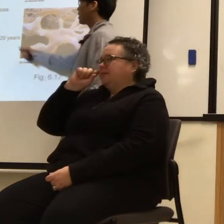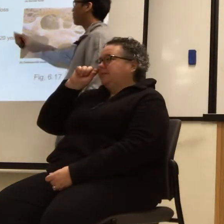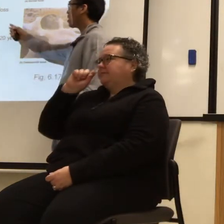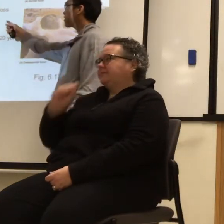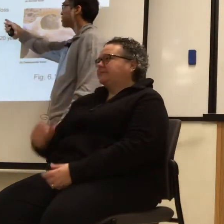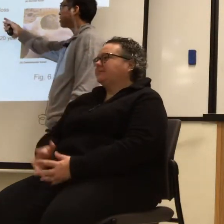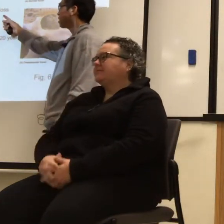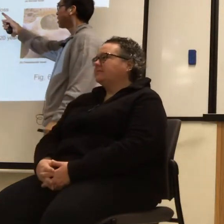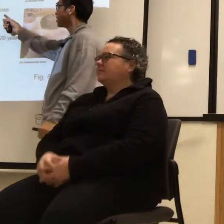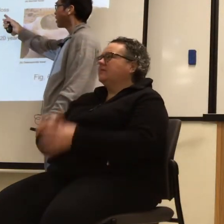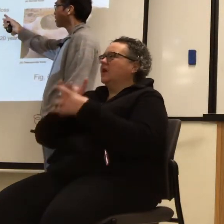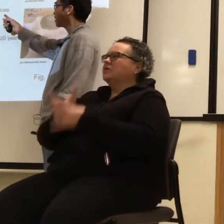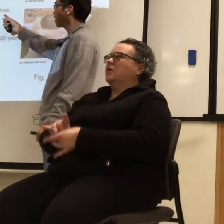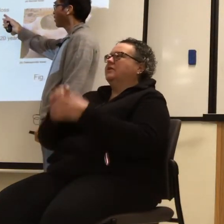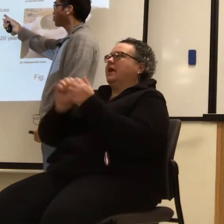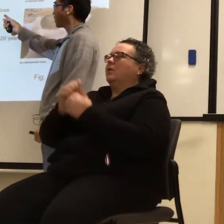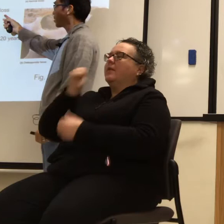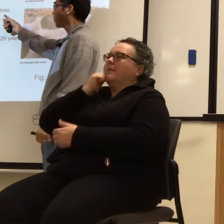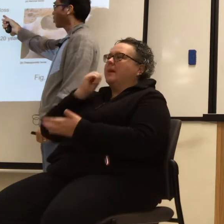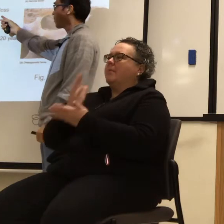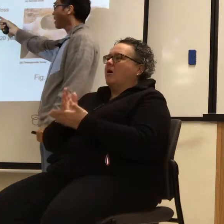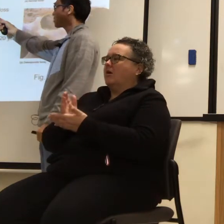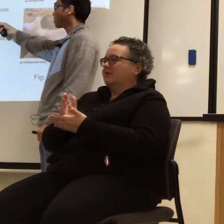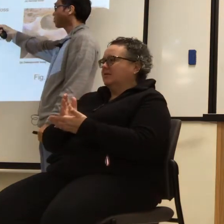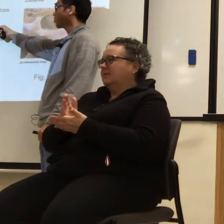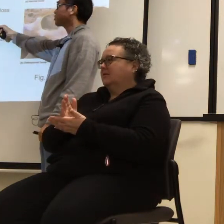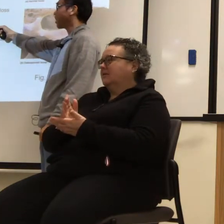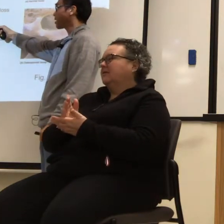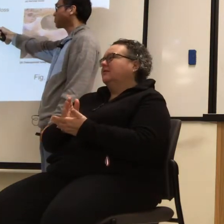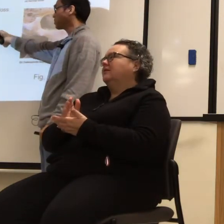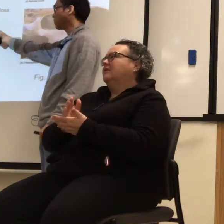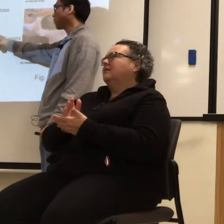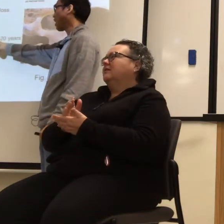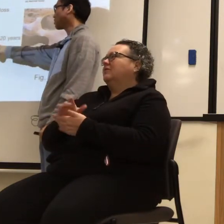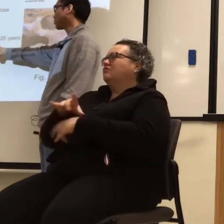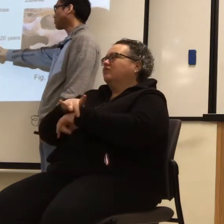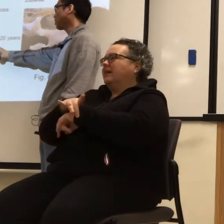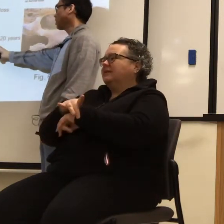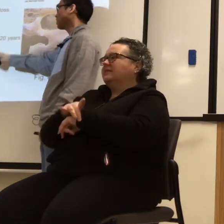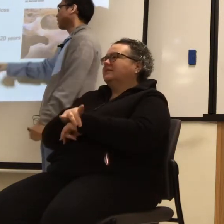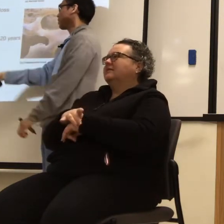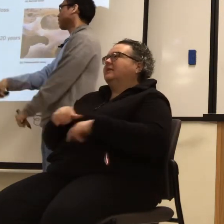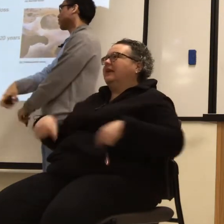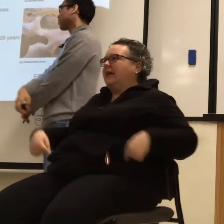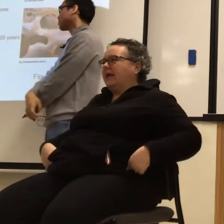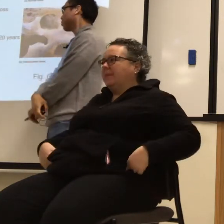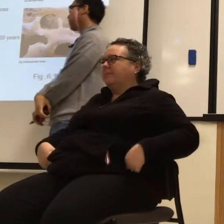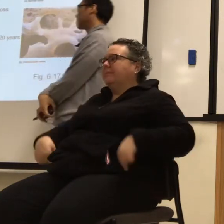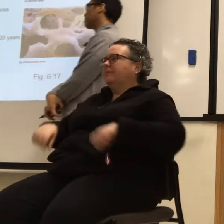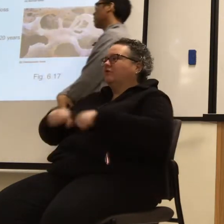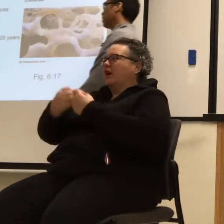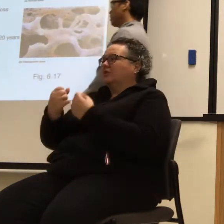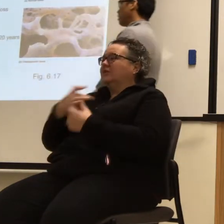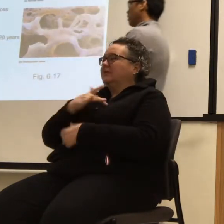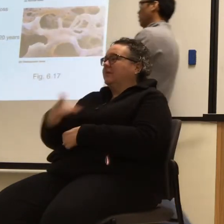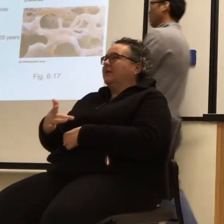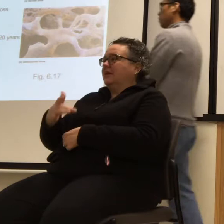Associated with menopause, accelerated trabecular bone mass, wrist fractures, hip fractures, typically occurs in